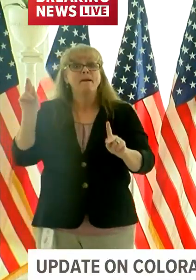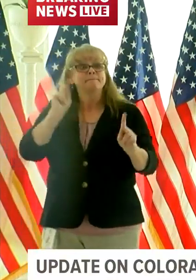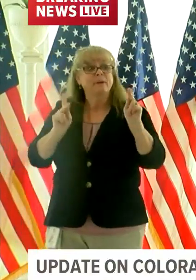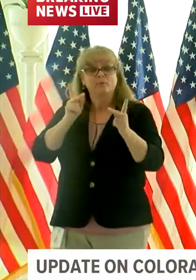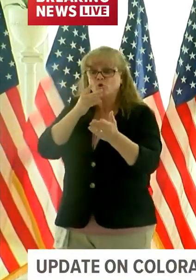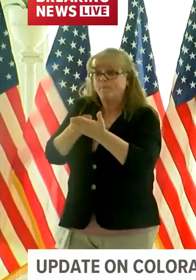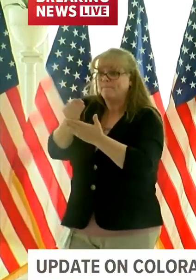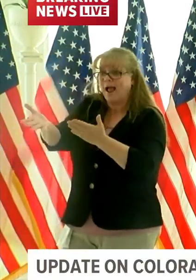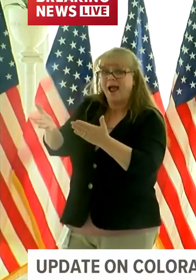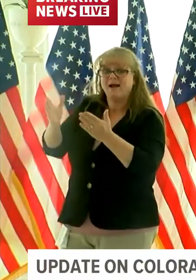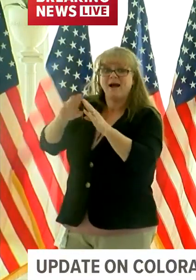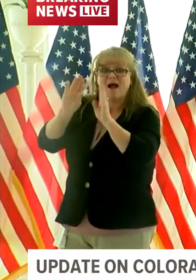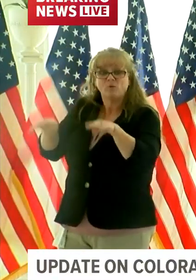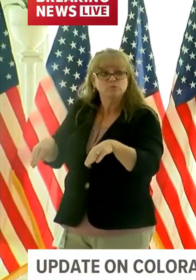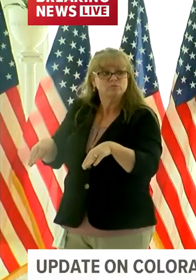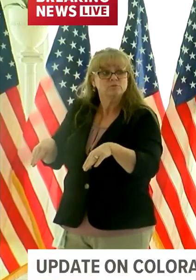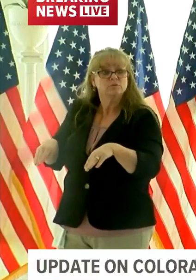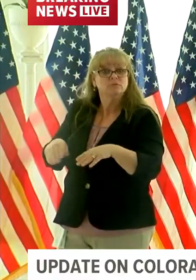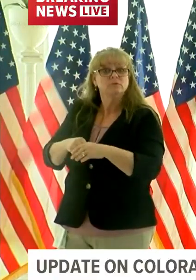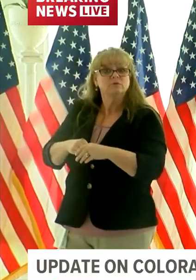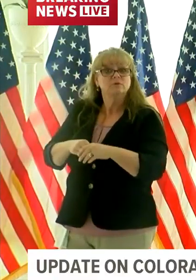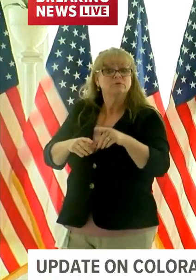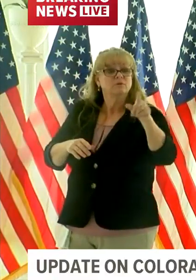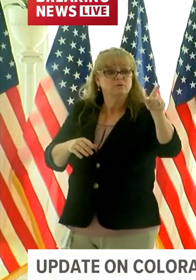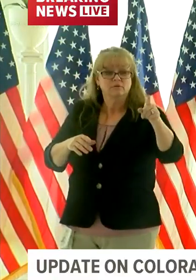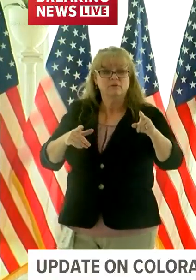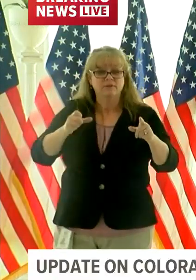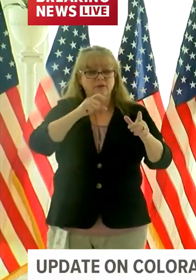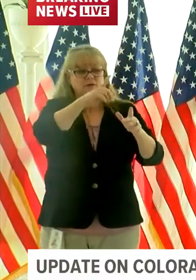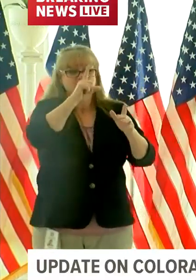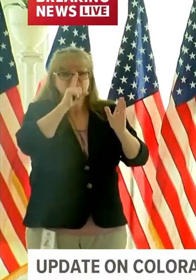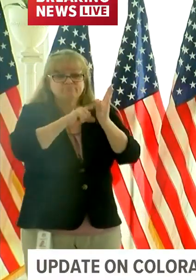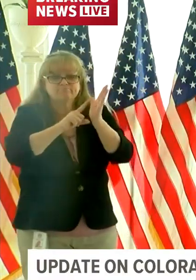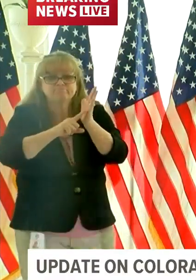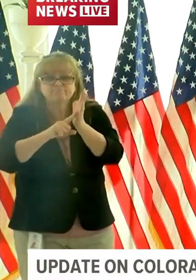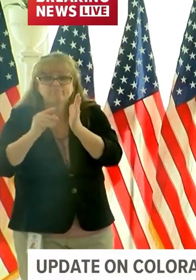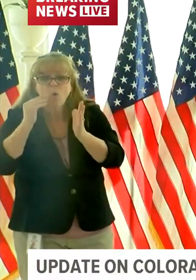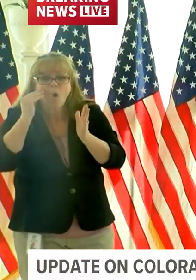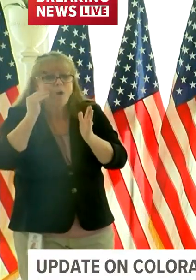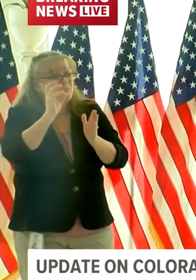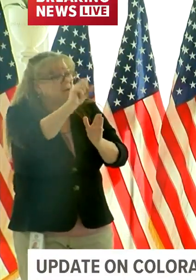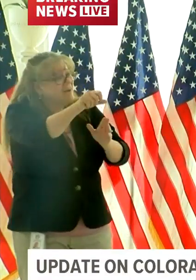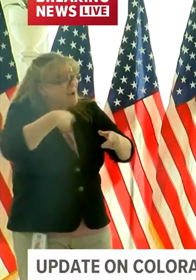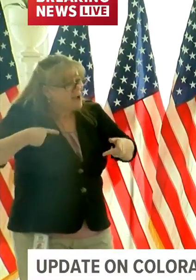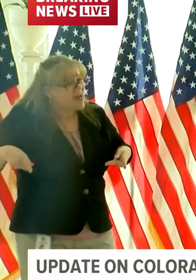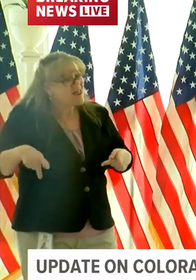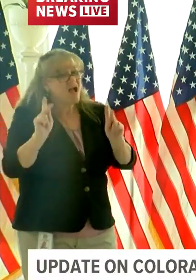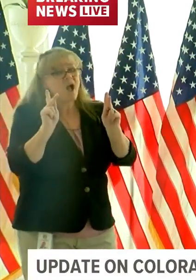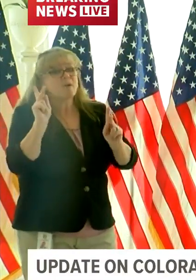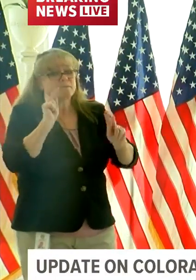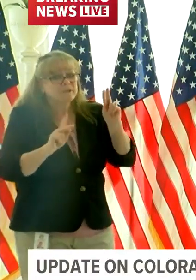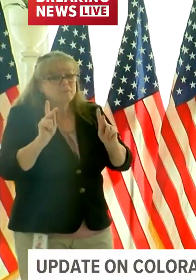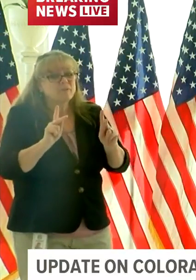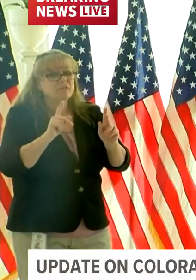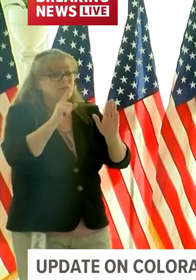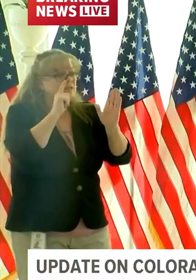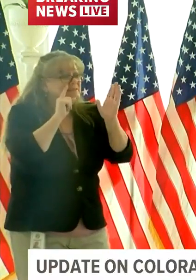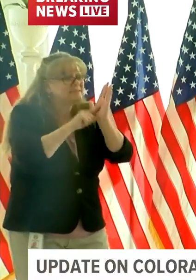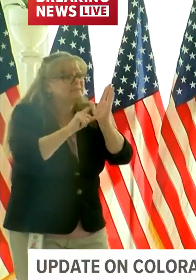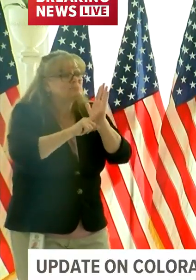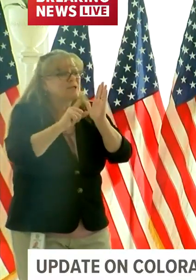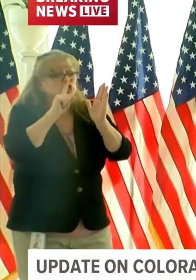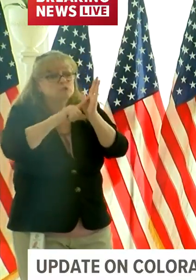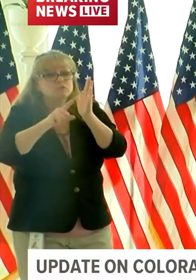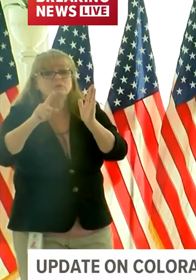still? Yeah, inspections are critical and fine, and there's no issue with those. And we're encouraging in